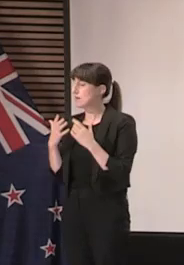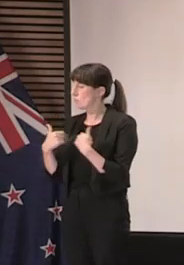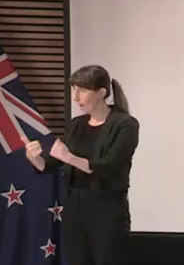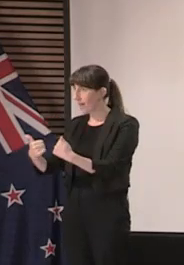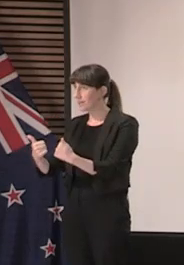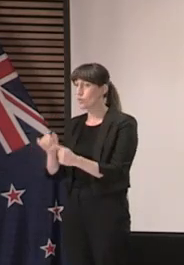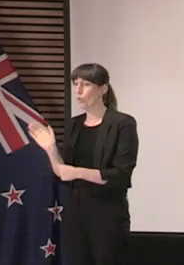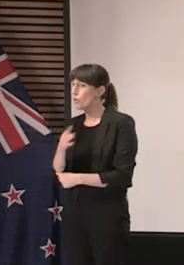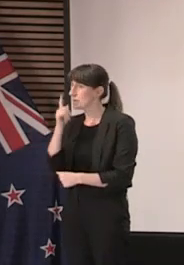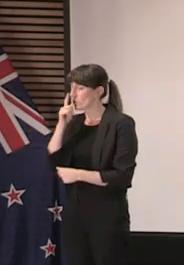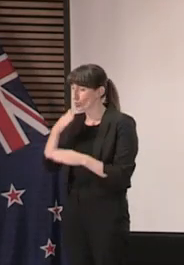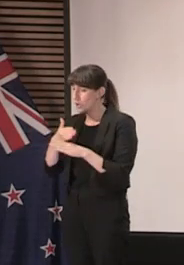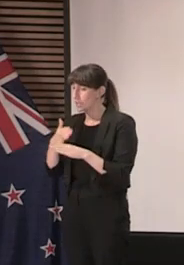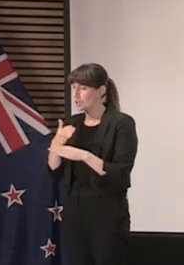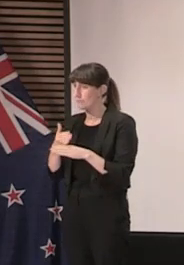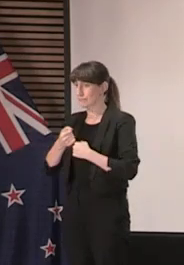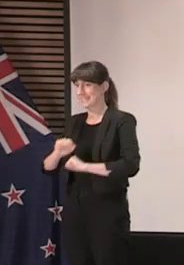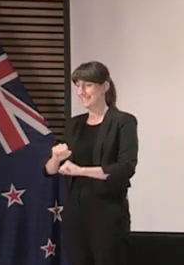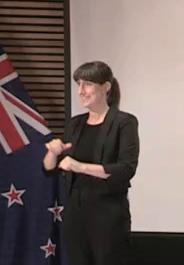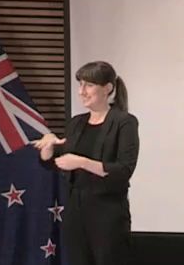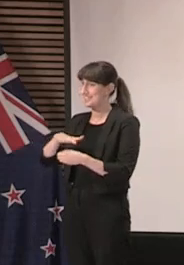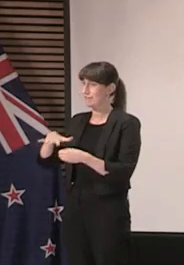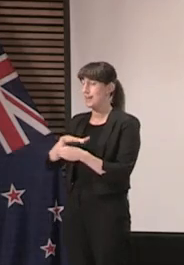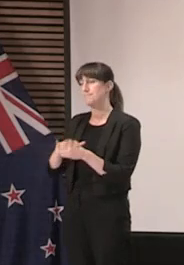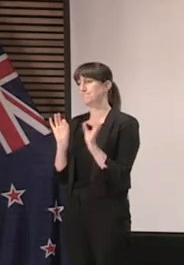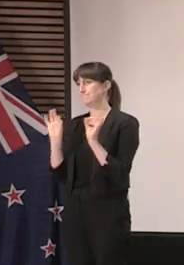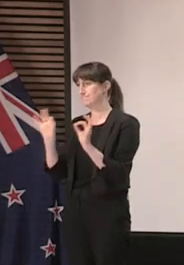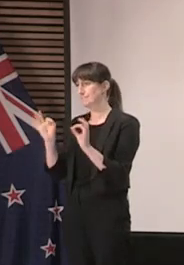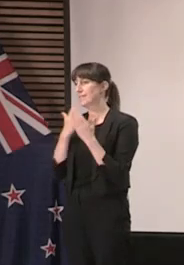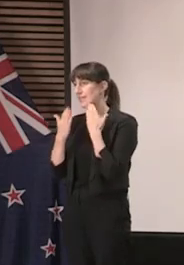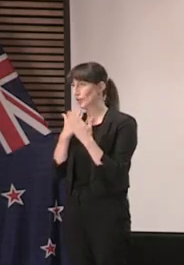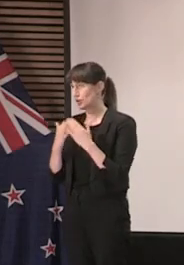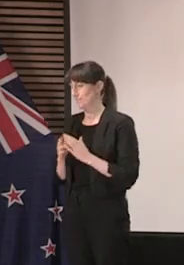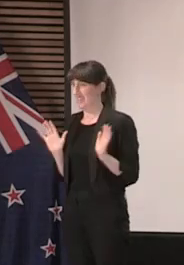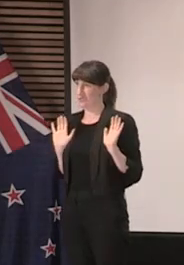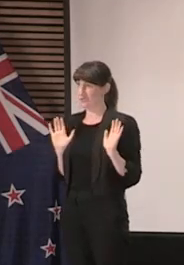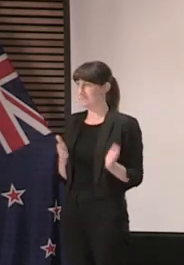all those involved. That's all I have. Over to you, there, Prime Minister. Thank you, Dr. Bloomfield.